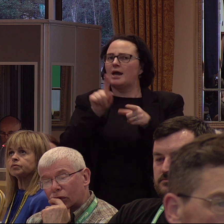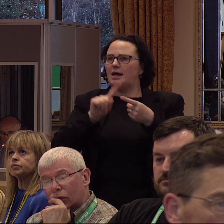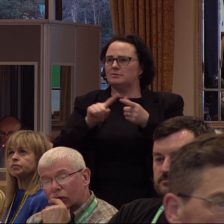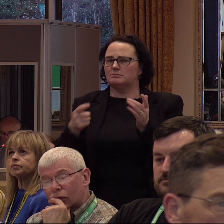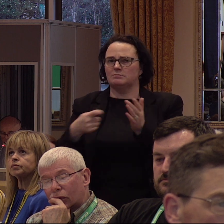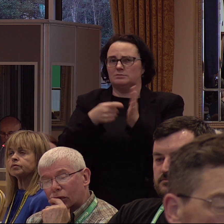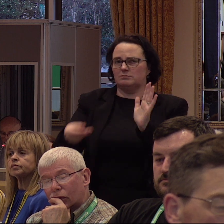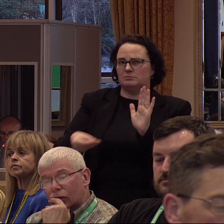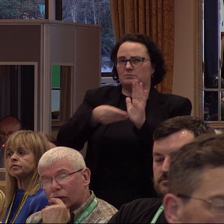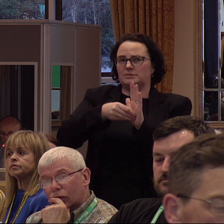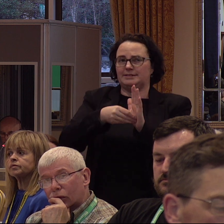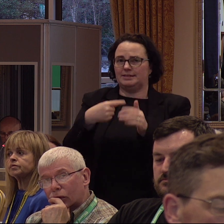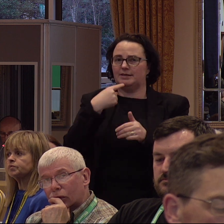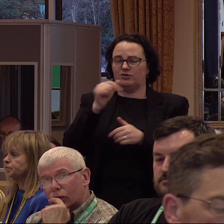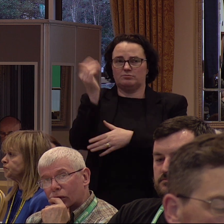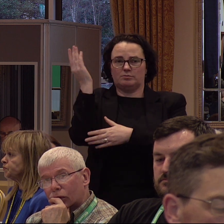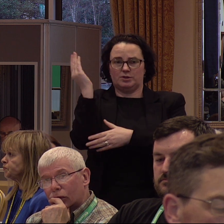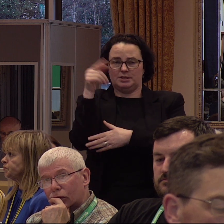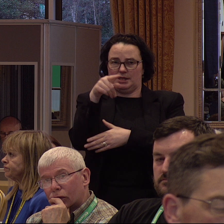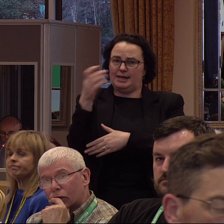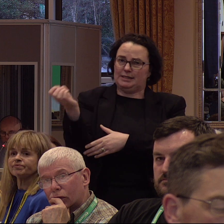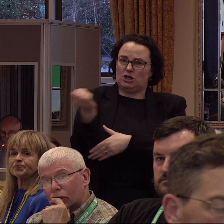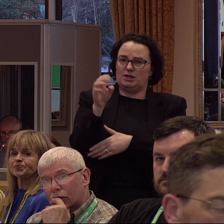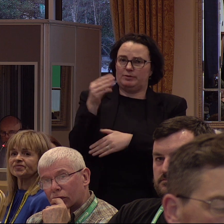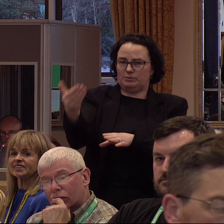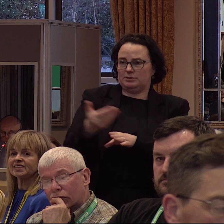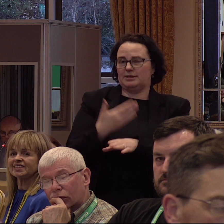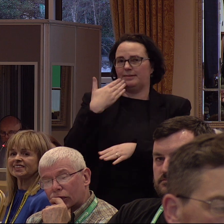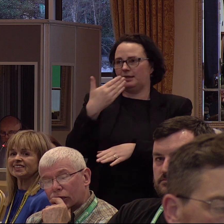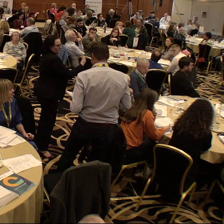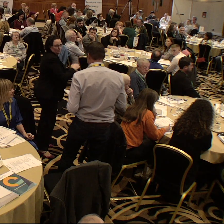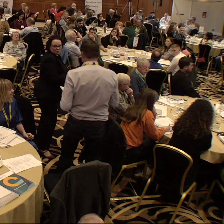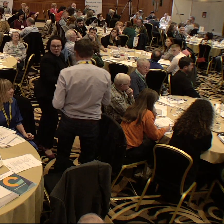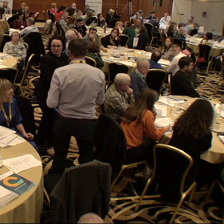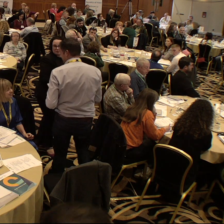have requested for the presentations as early as possible. Thank you.